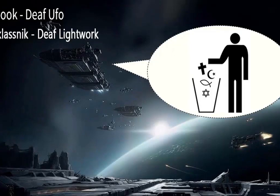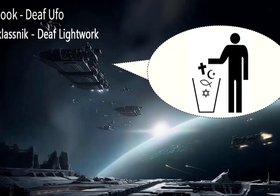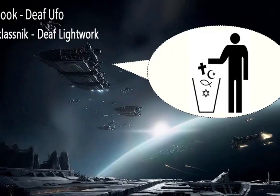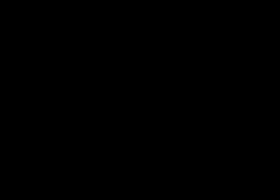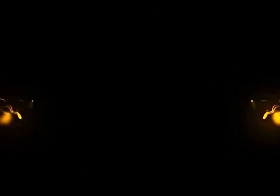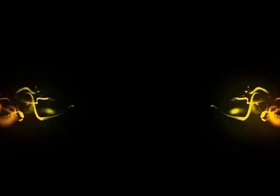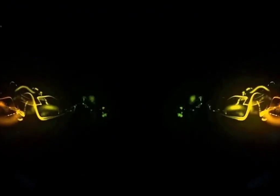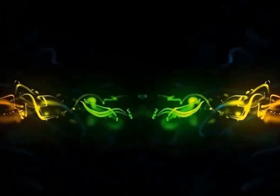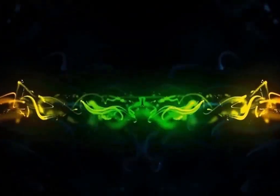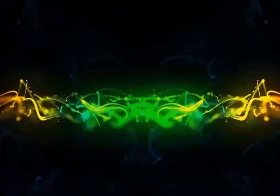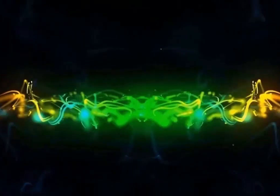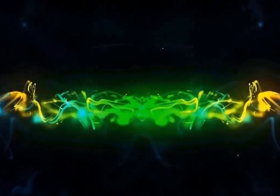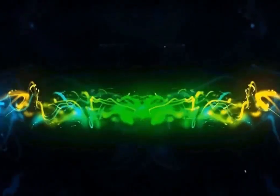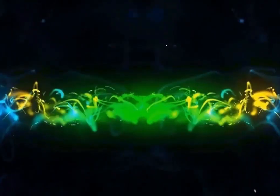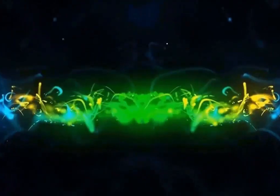I